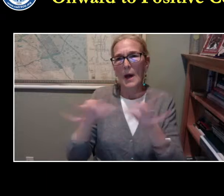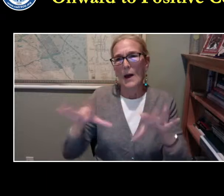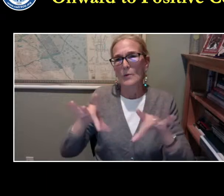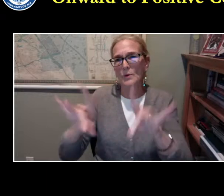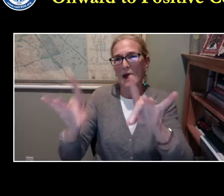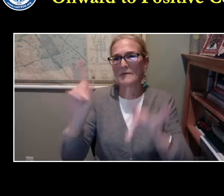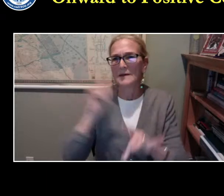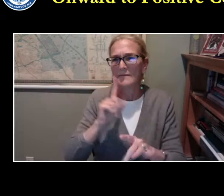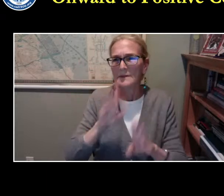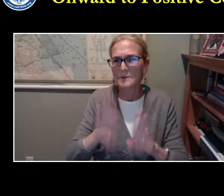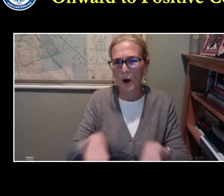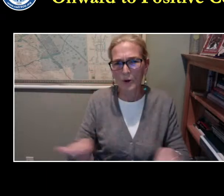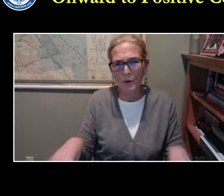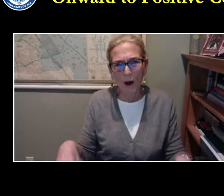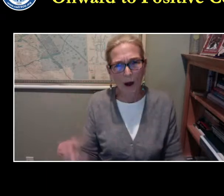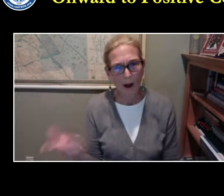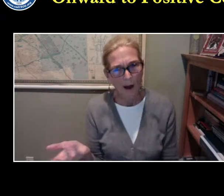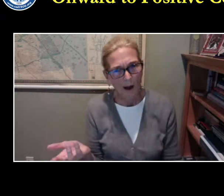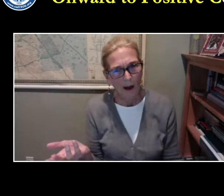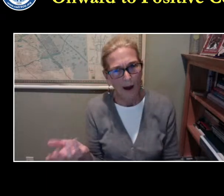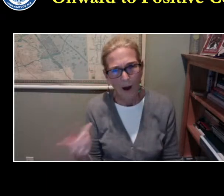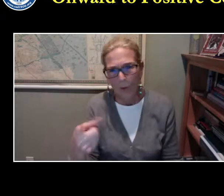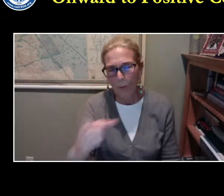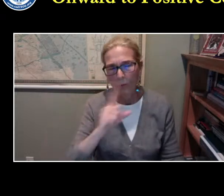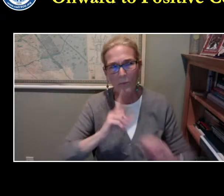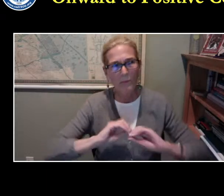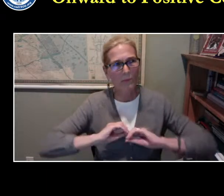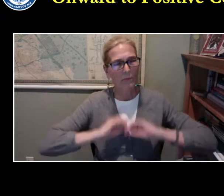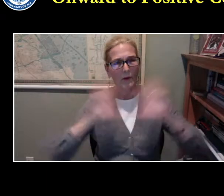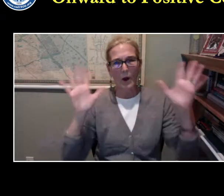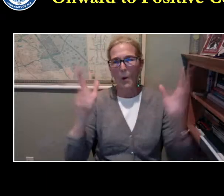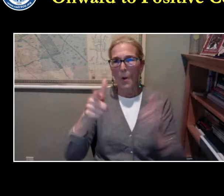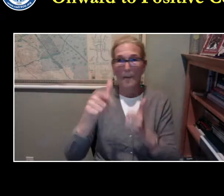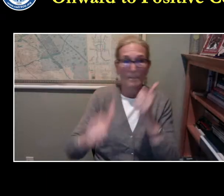language acquisition of deaf children.